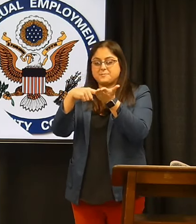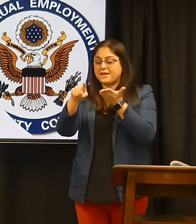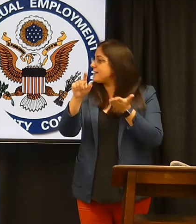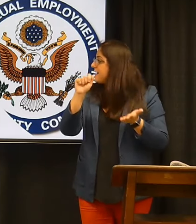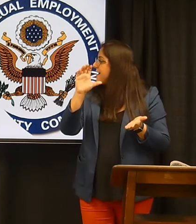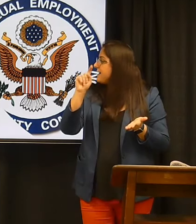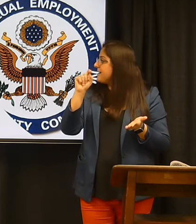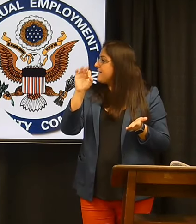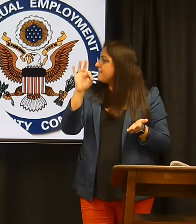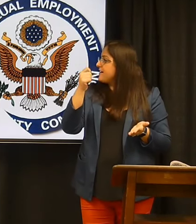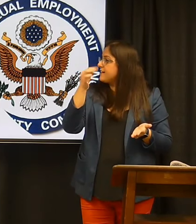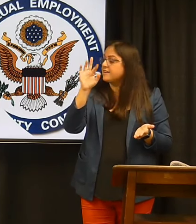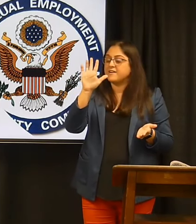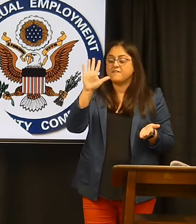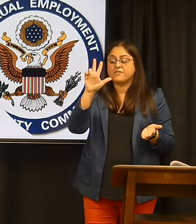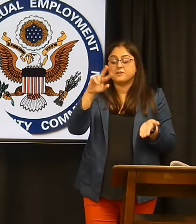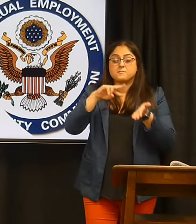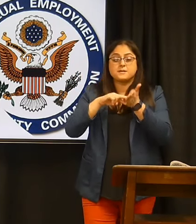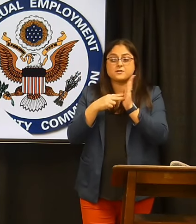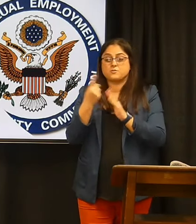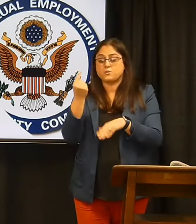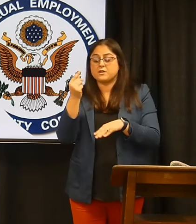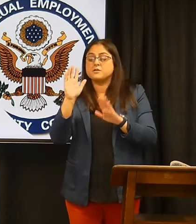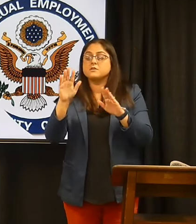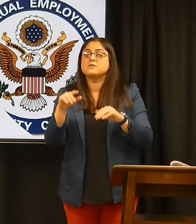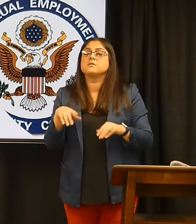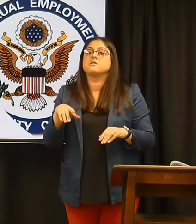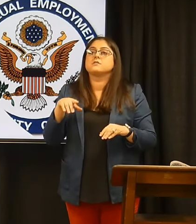Equal Pay Act of 1963